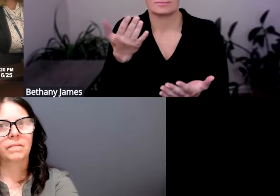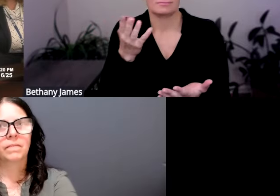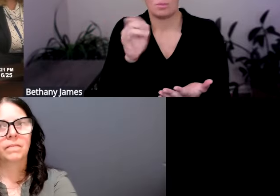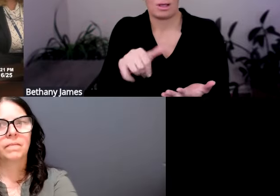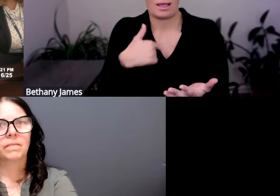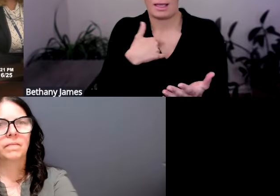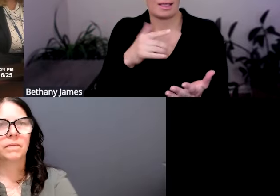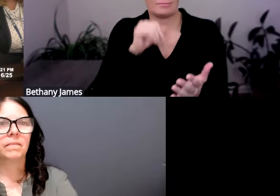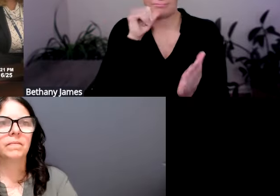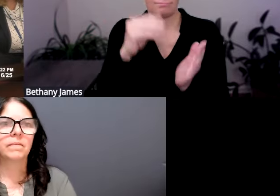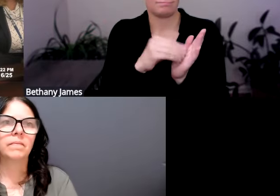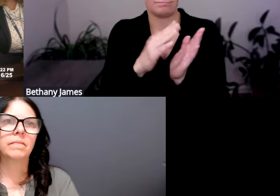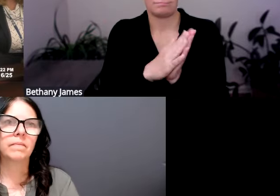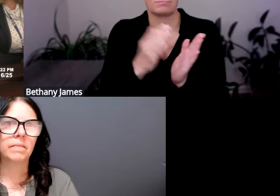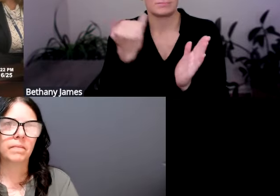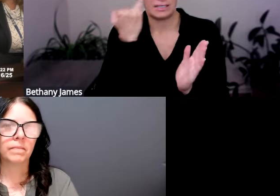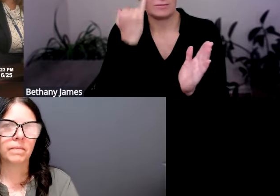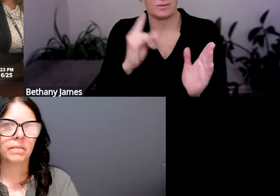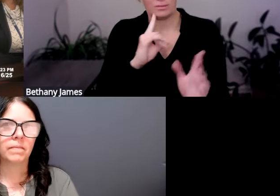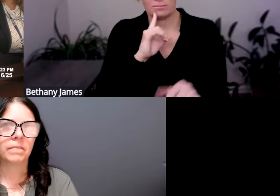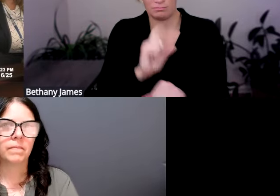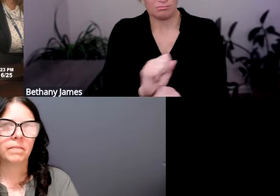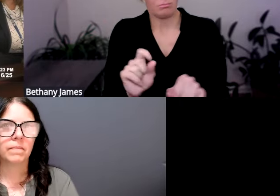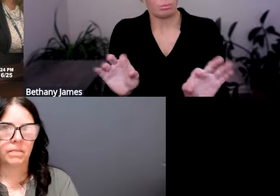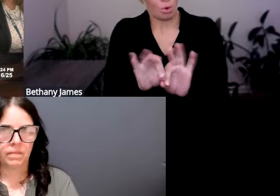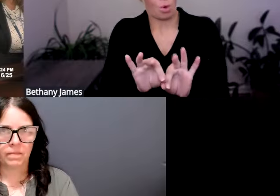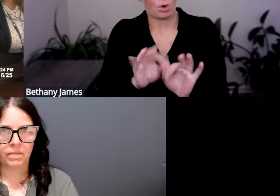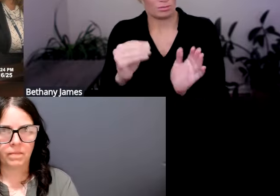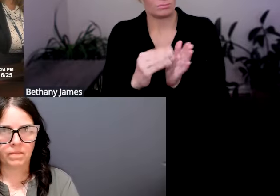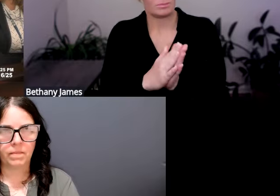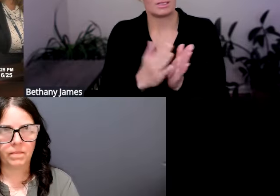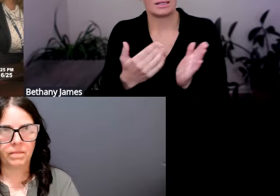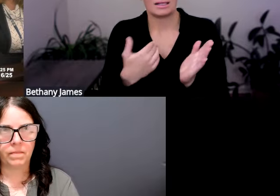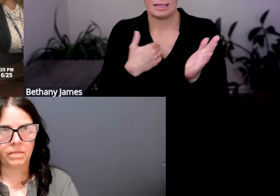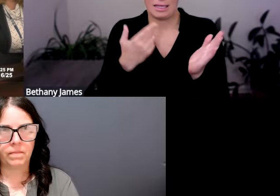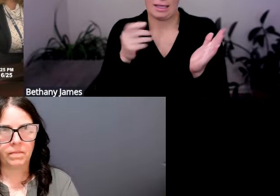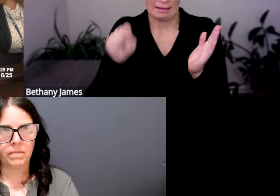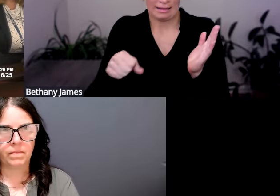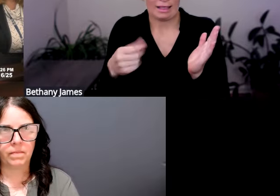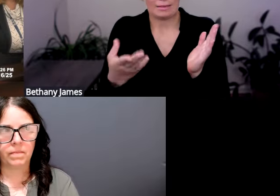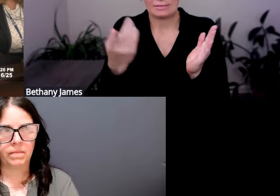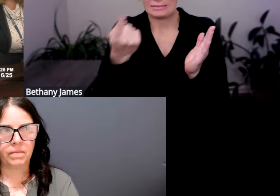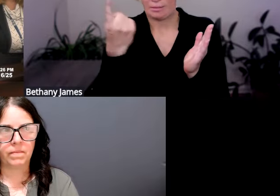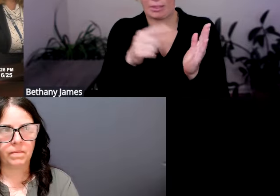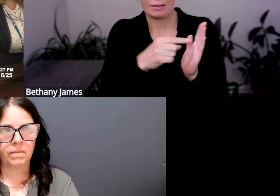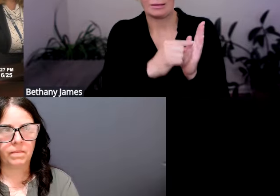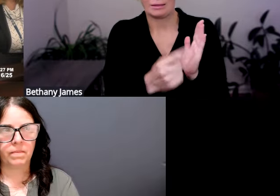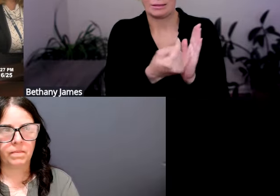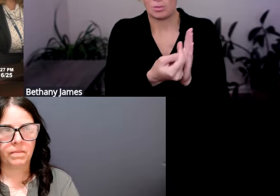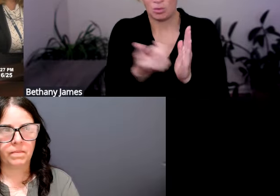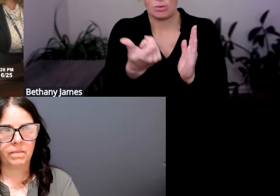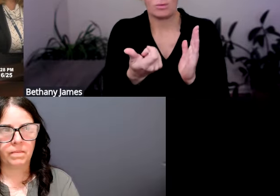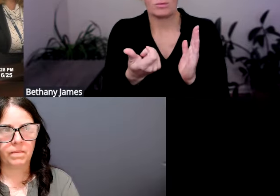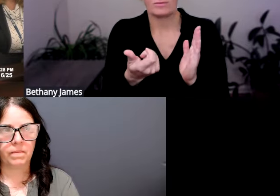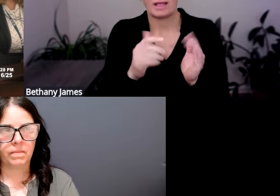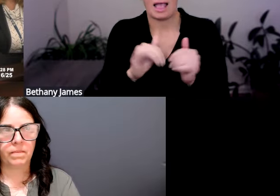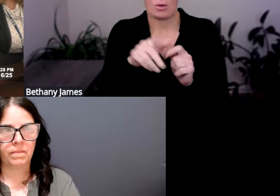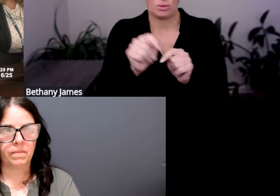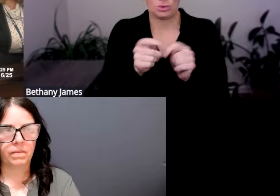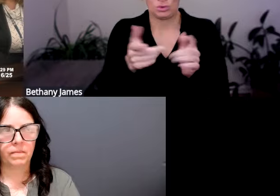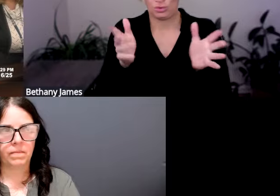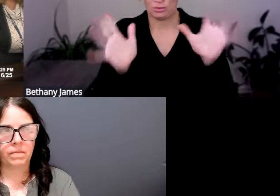it's something that's important, then we can figure out a way to remove something and figure out a way to wordsmith